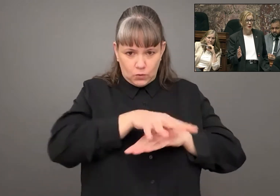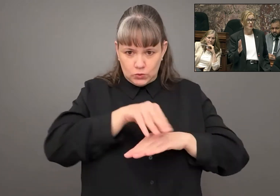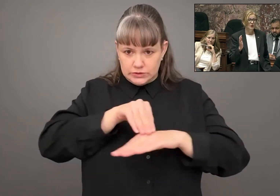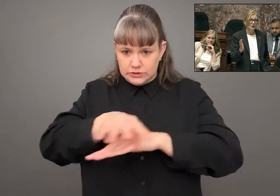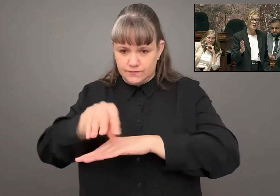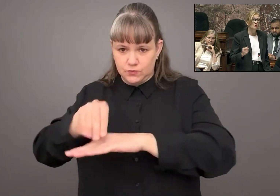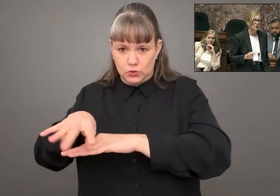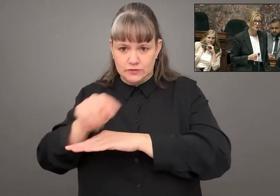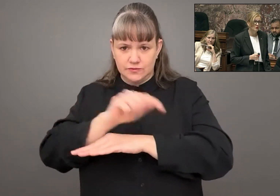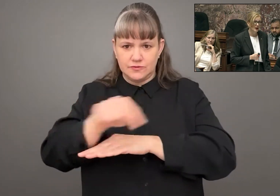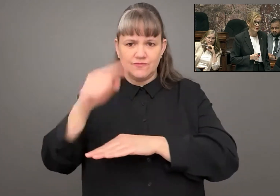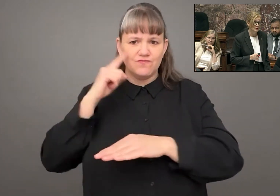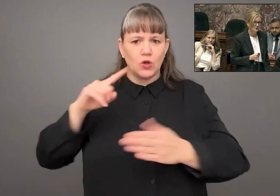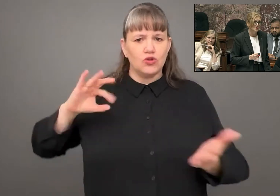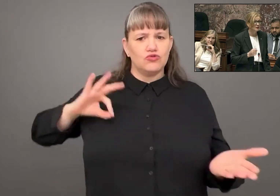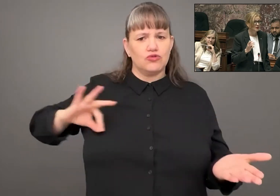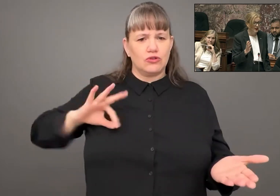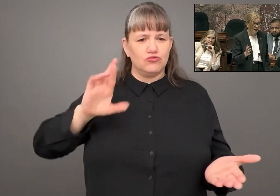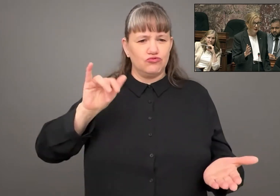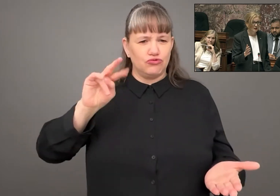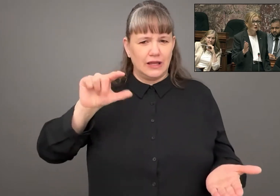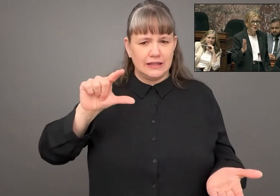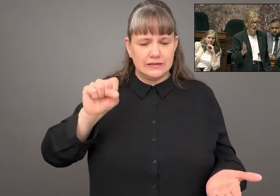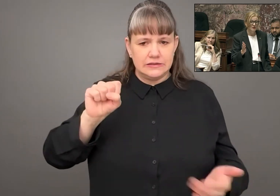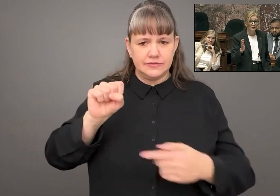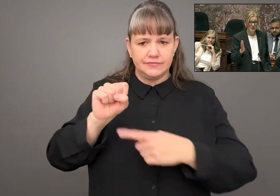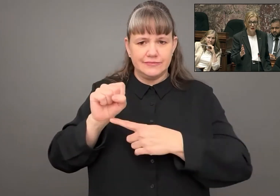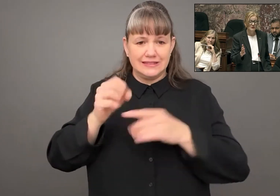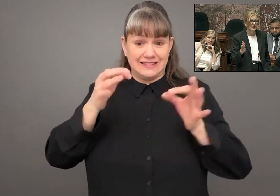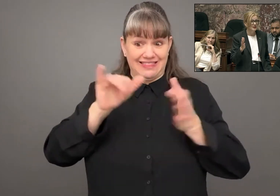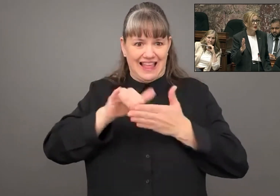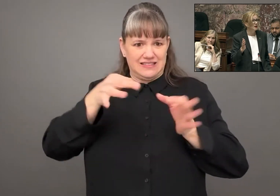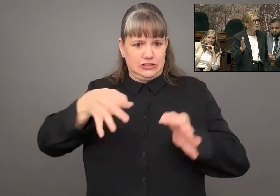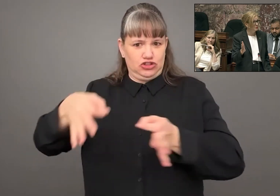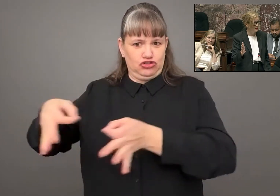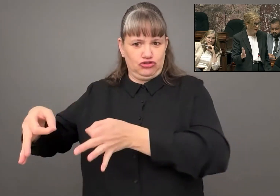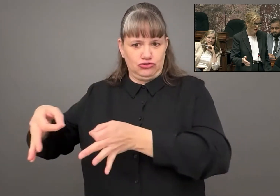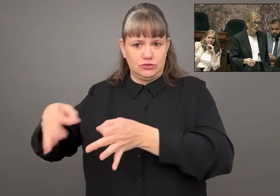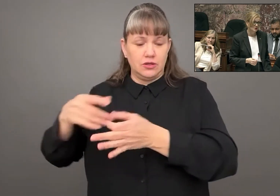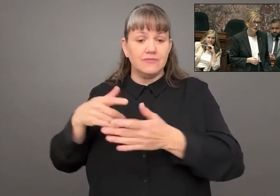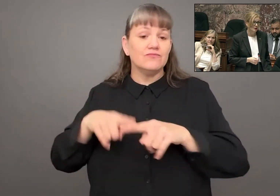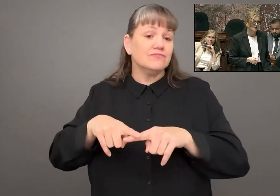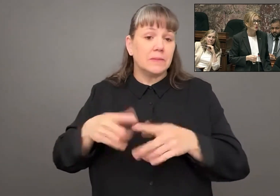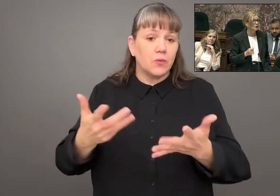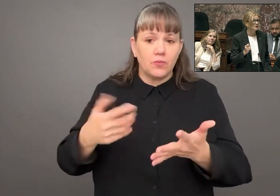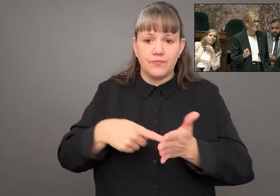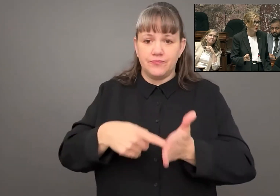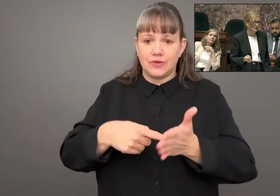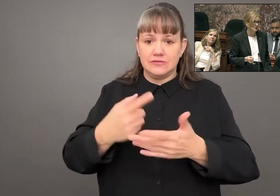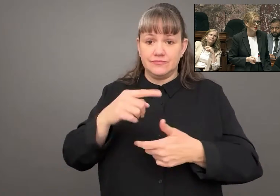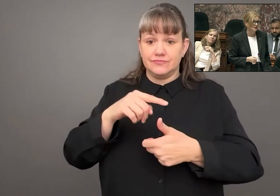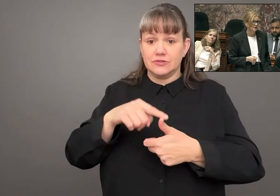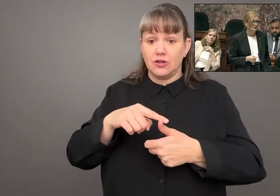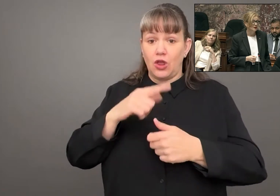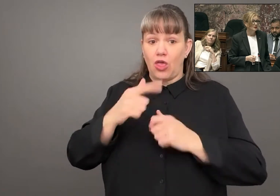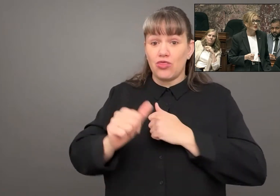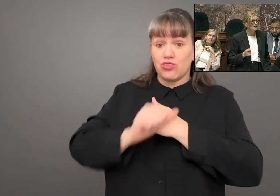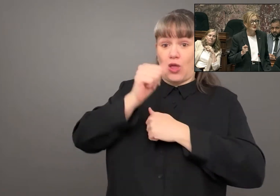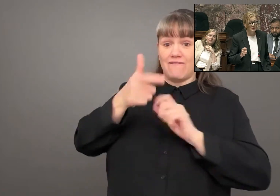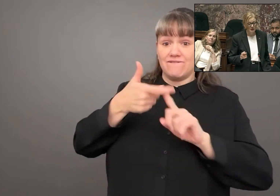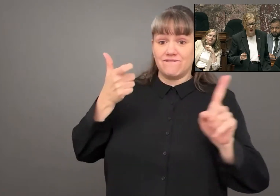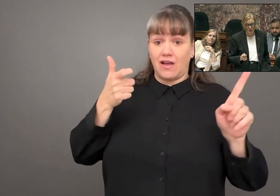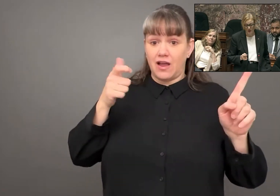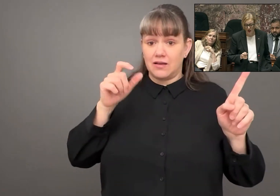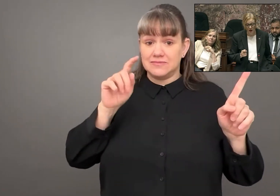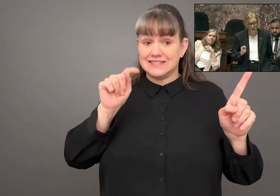including very important factors like the threat of tariffs and now the implementation of tariffs that we're experiencing. This